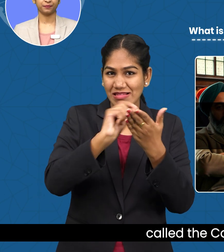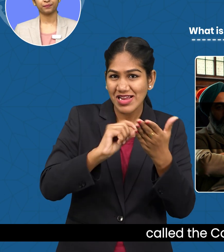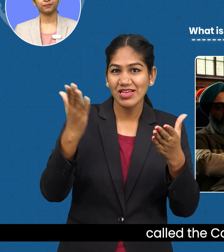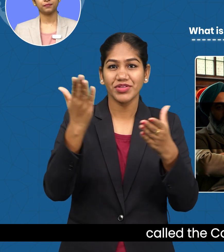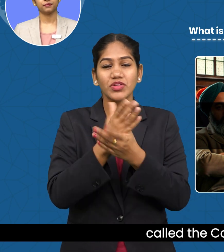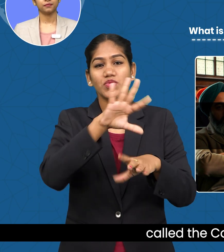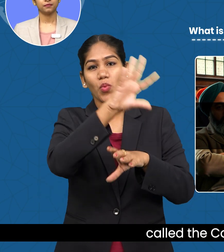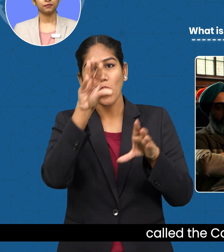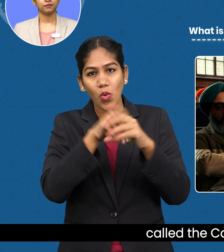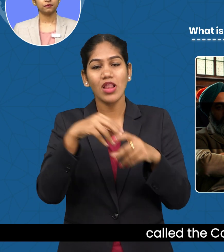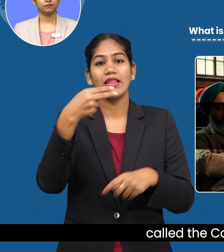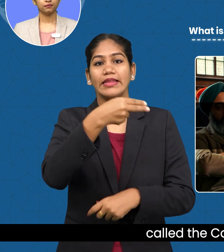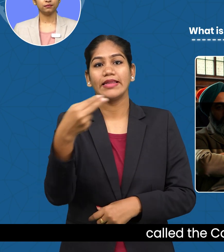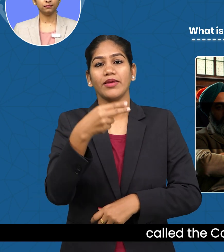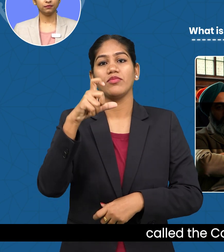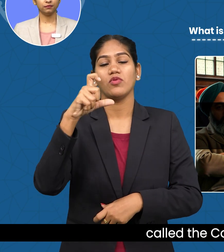Assembly.